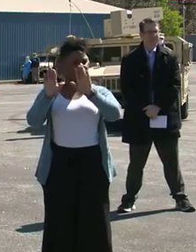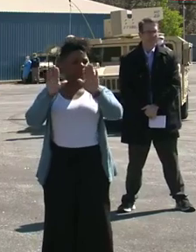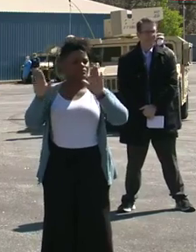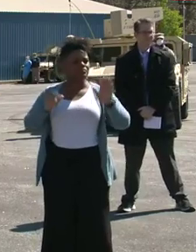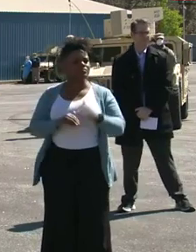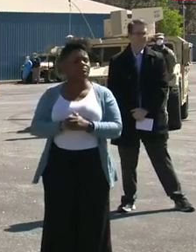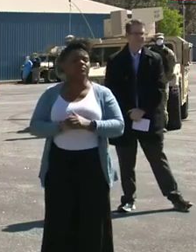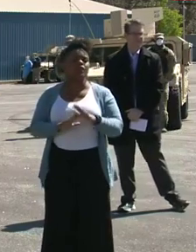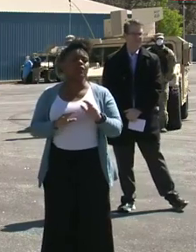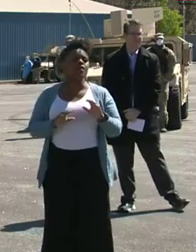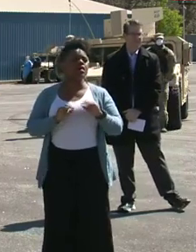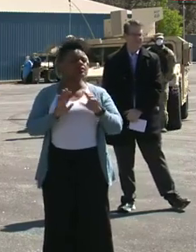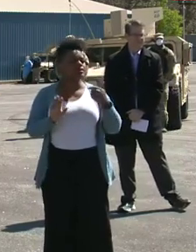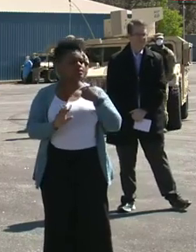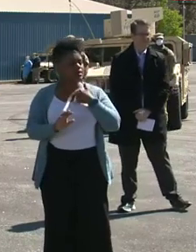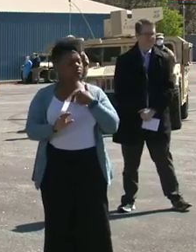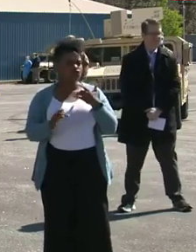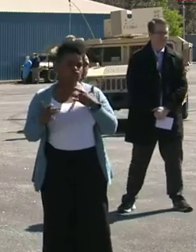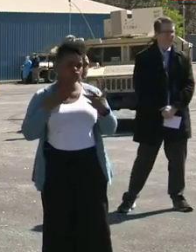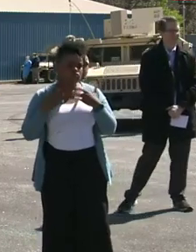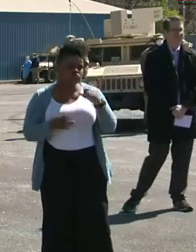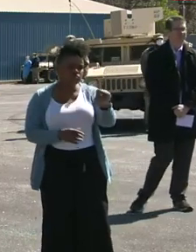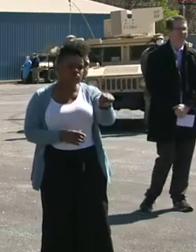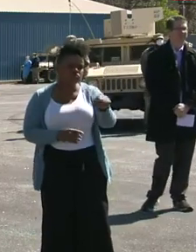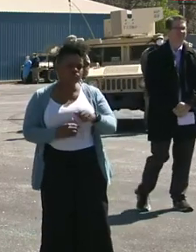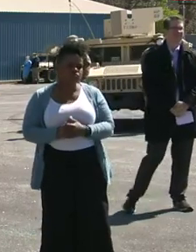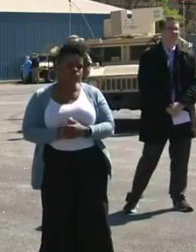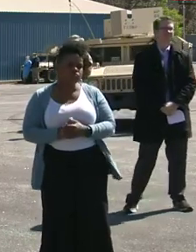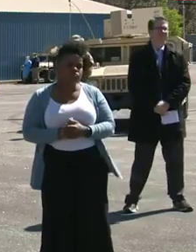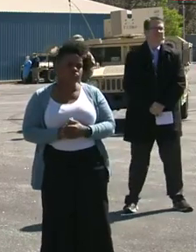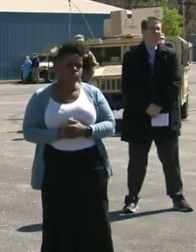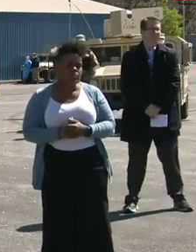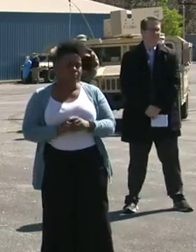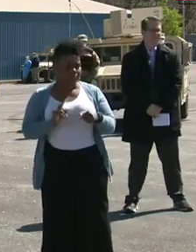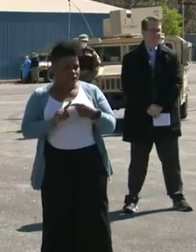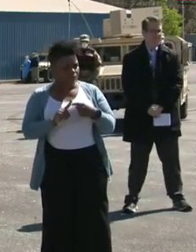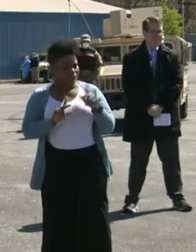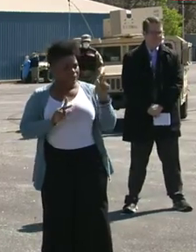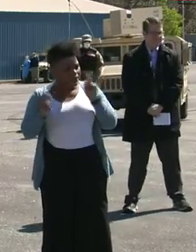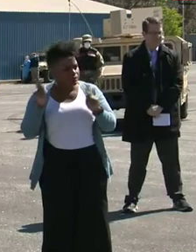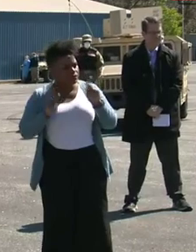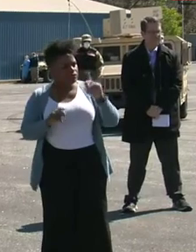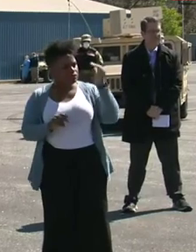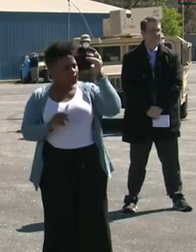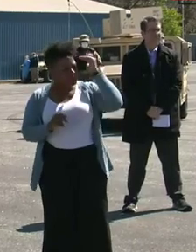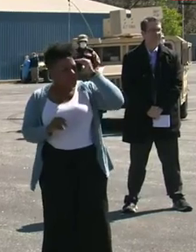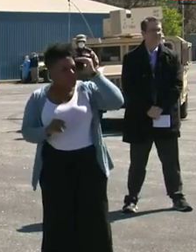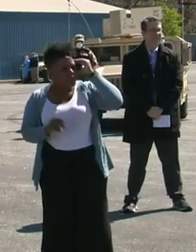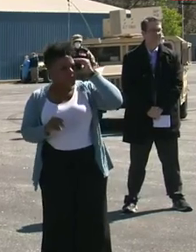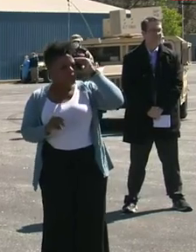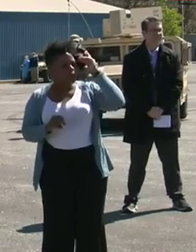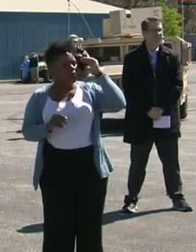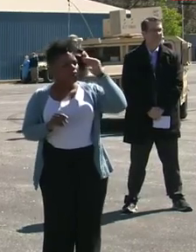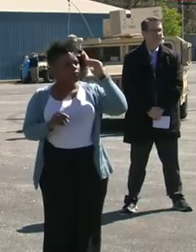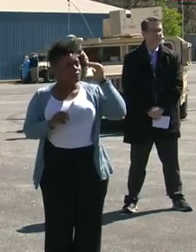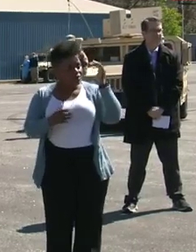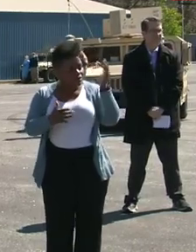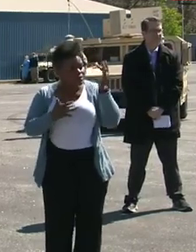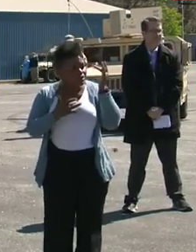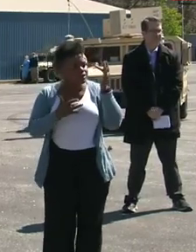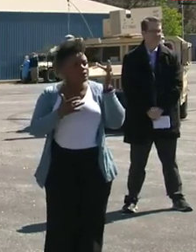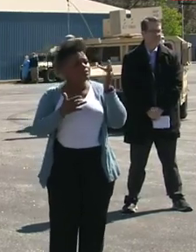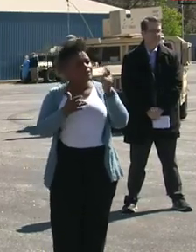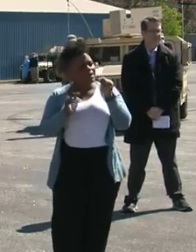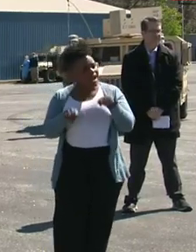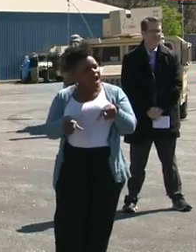concerned about people knowing that they can reach out and ask for help. And I